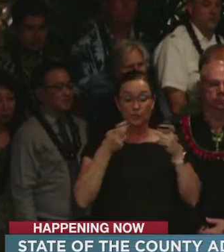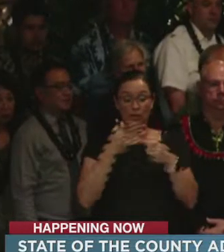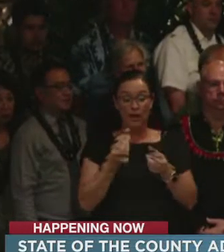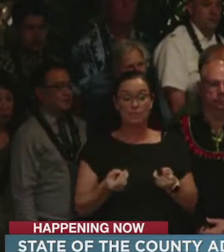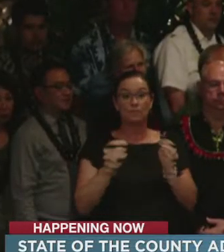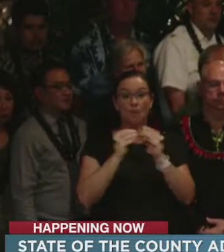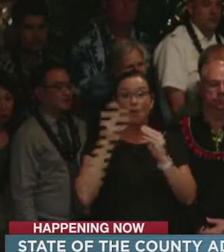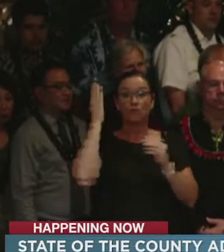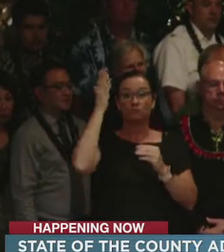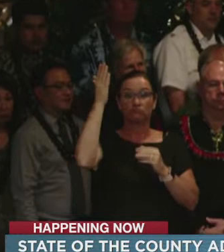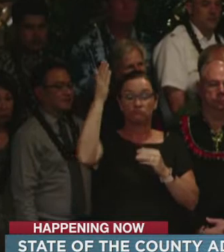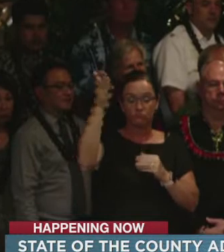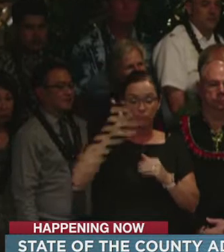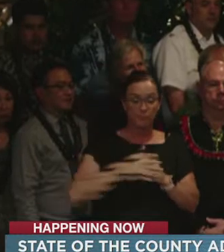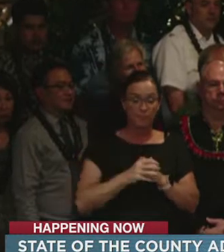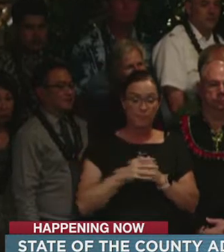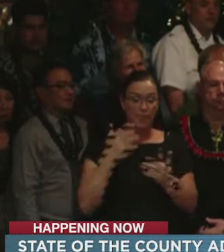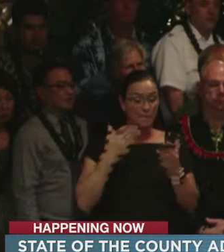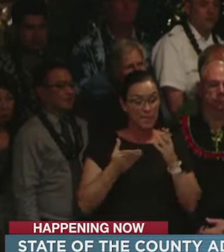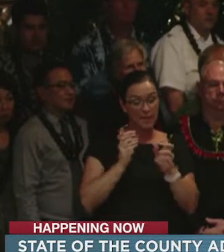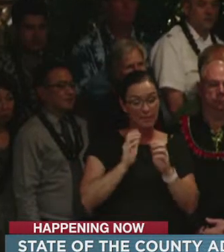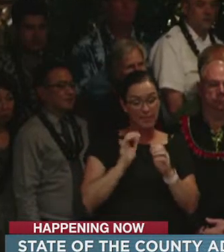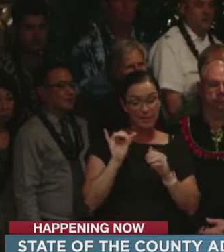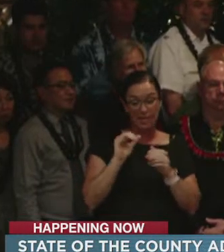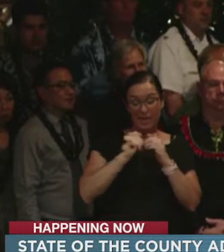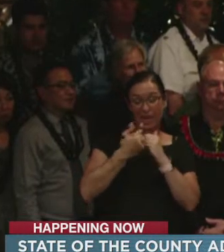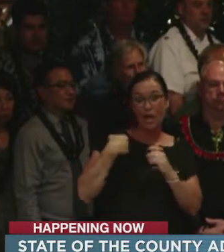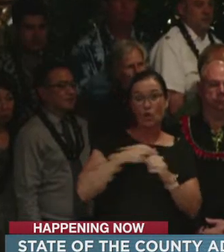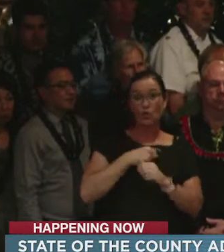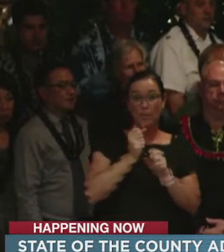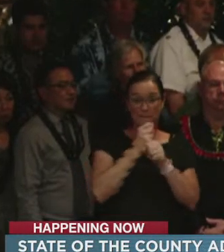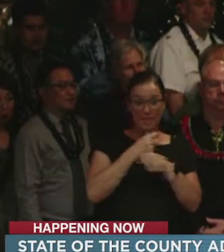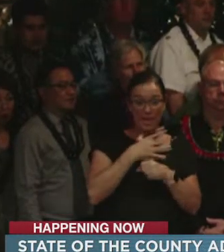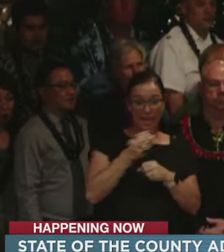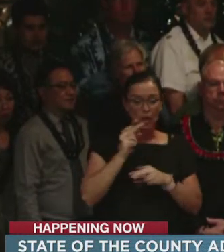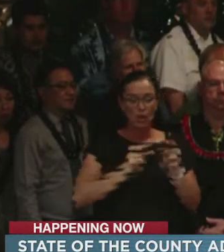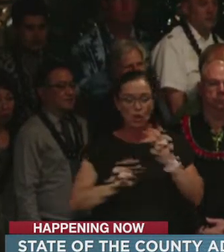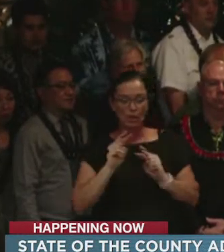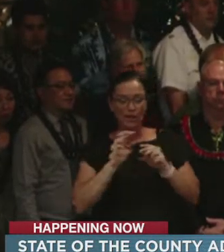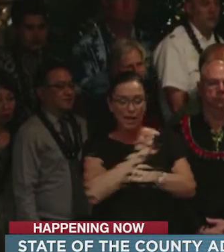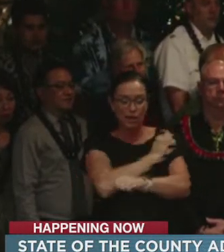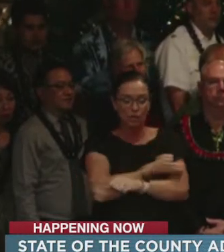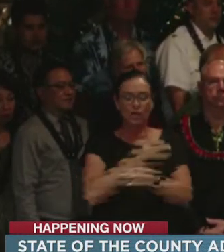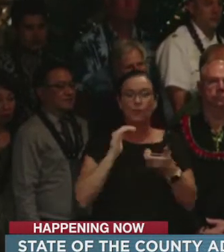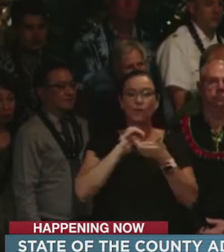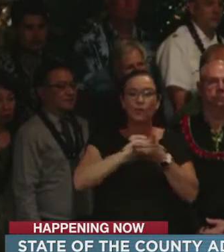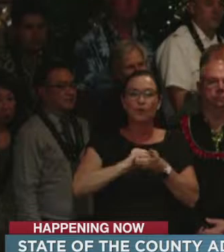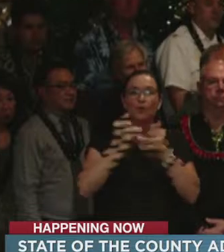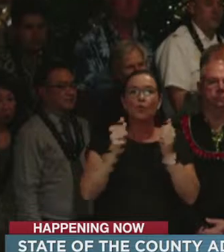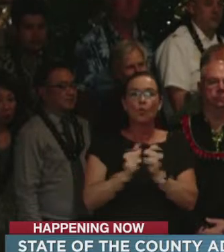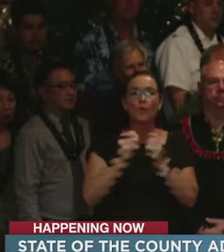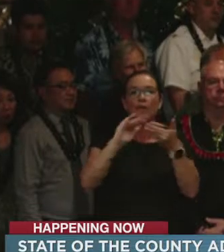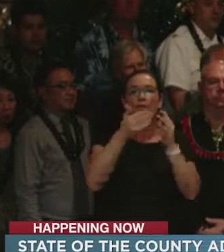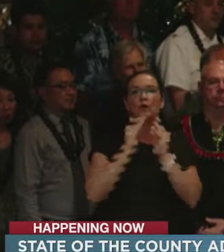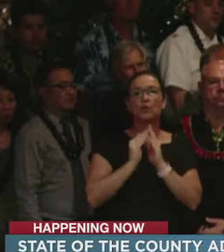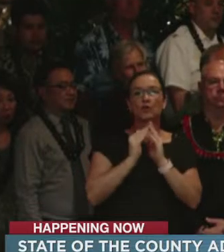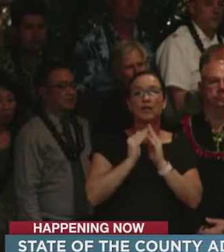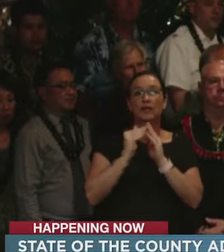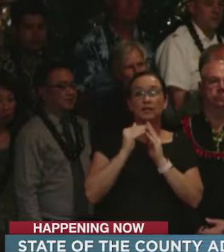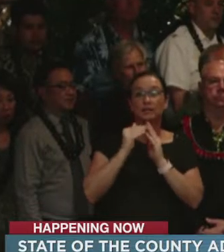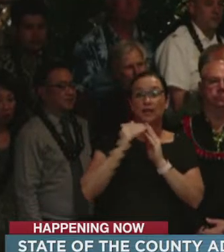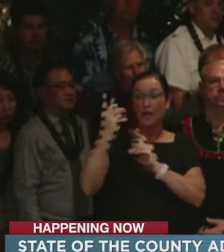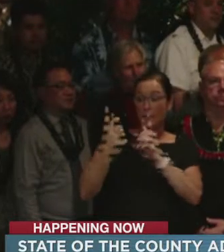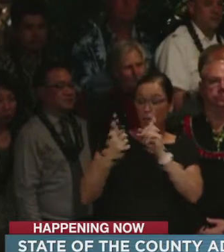changes like how we produce and view energy, how we partner to connect communities physically or virtually, or how we